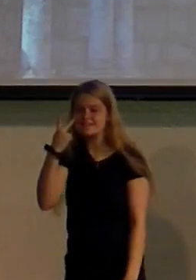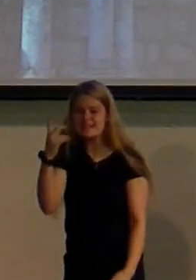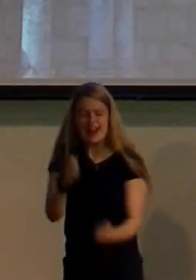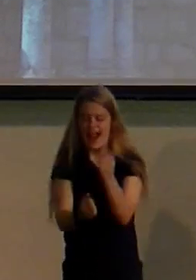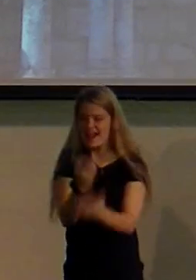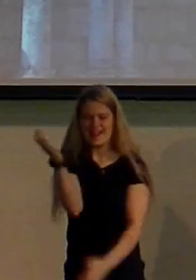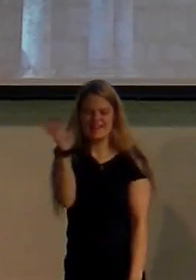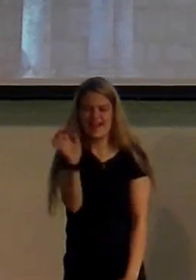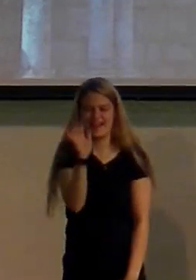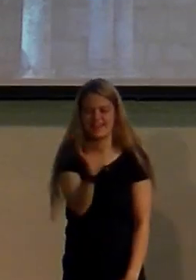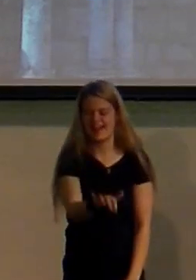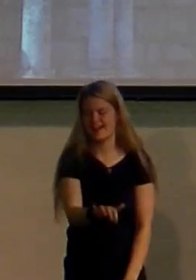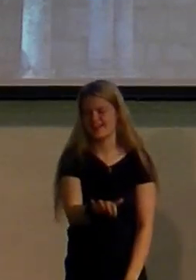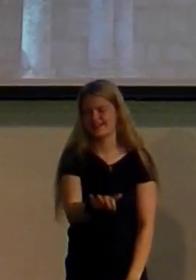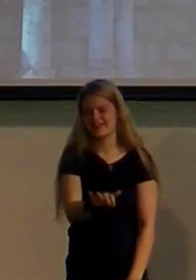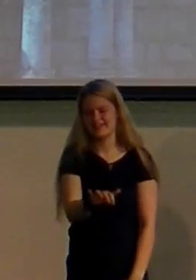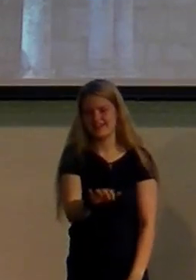that.